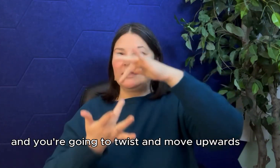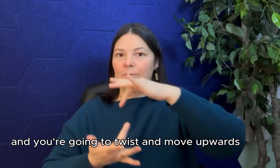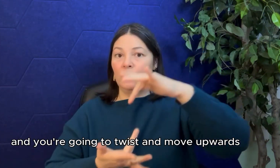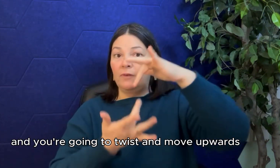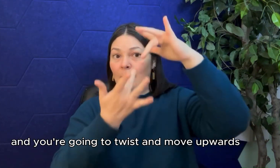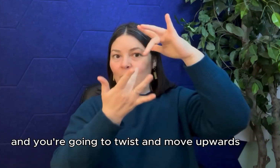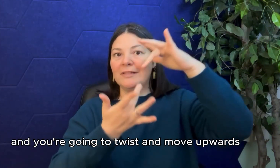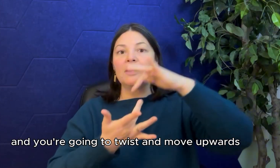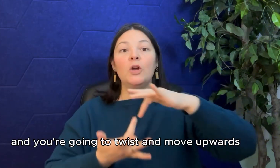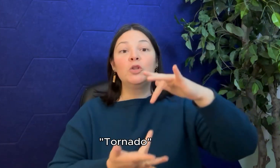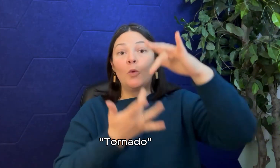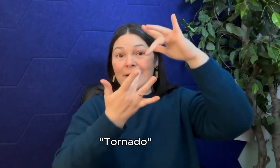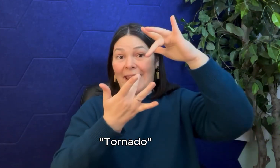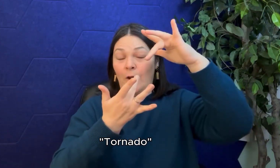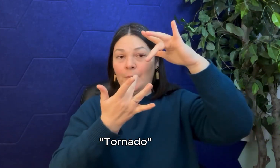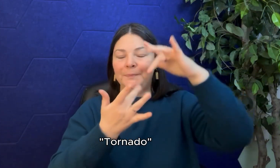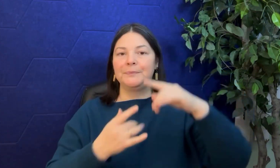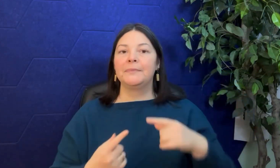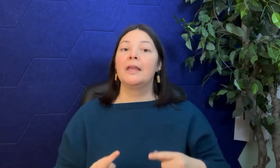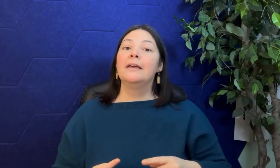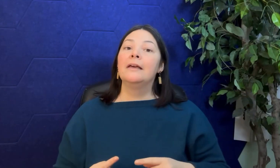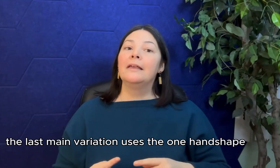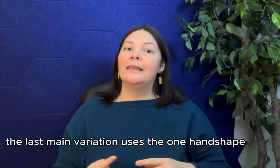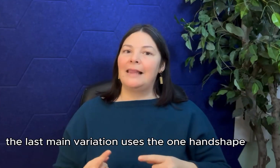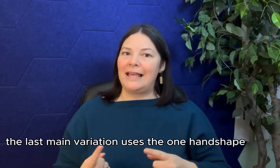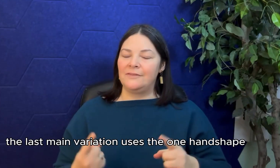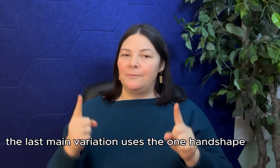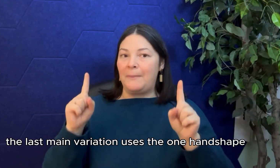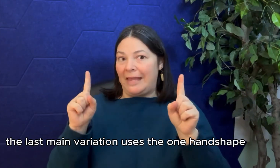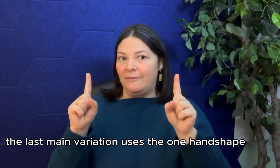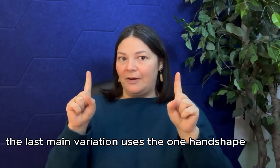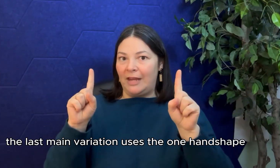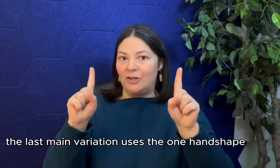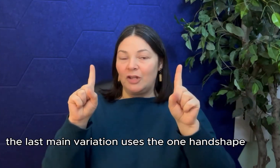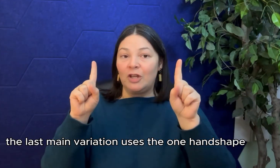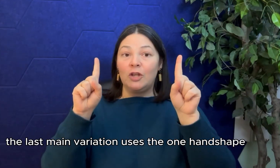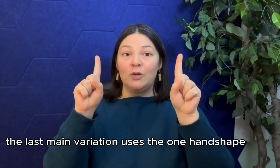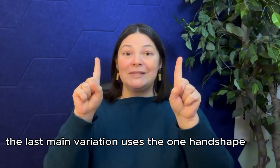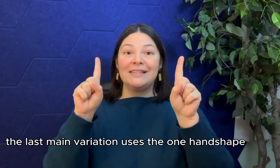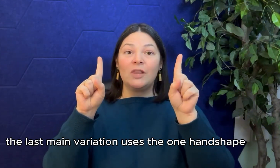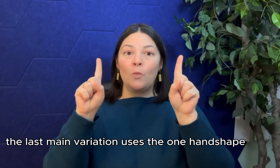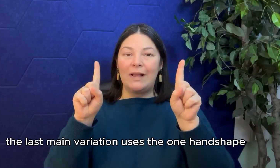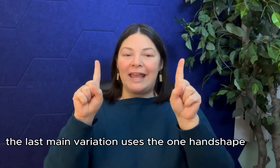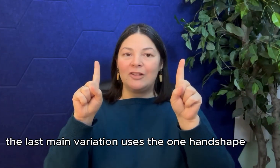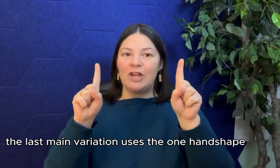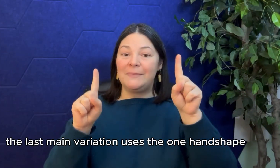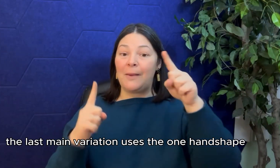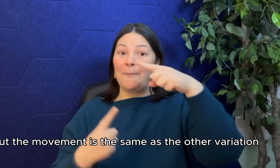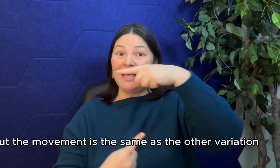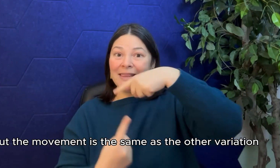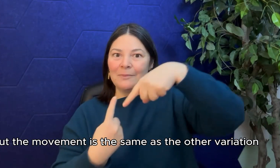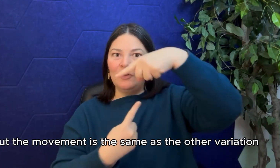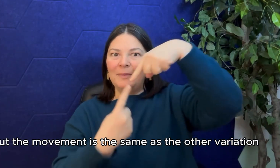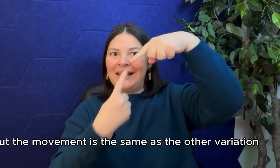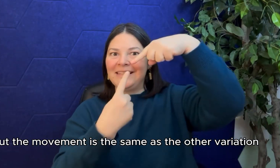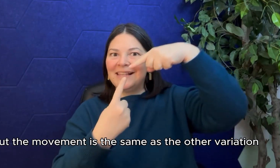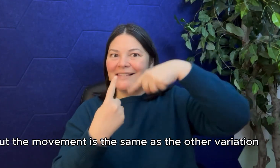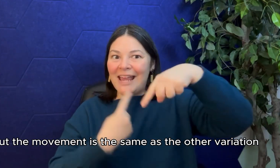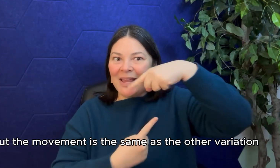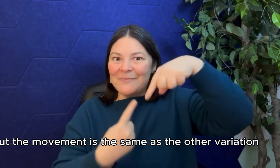move upwards. Tornado. The last main variation uses the one hand shapes, but the movement is the same as